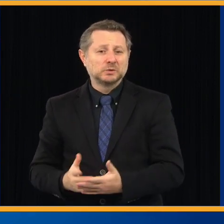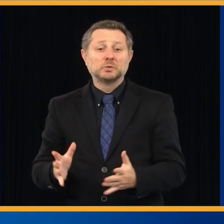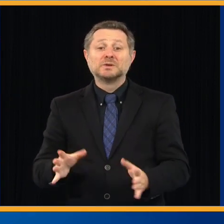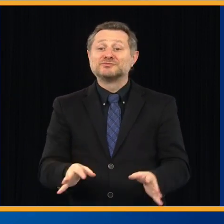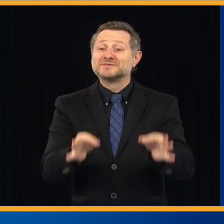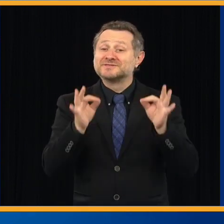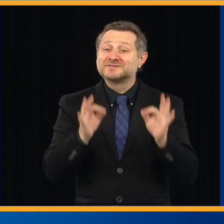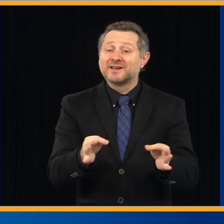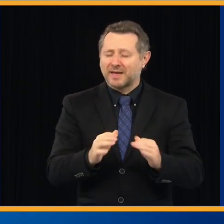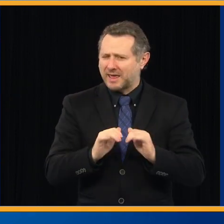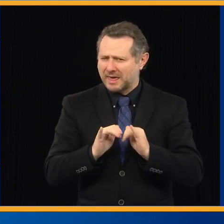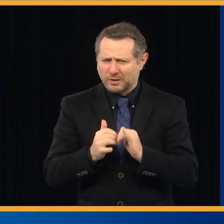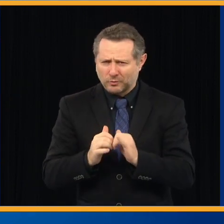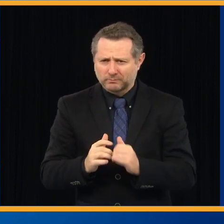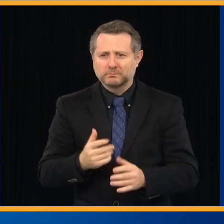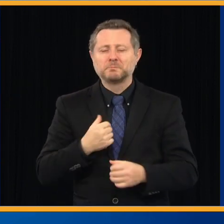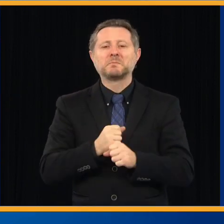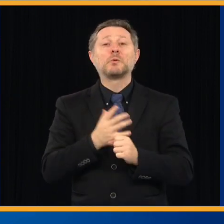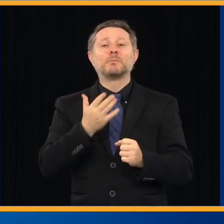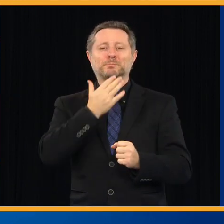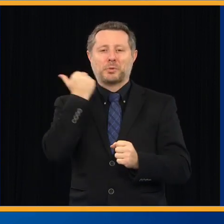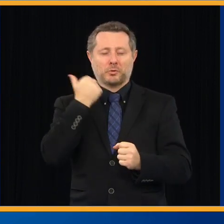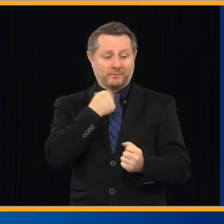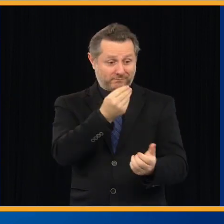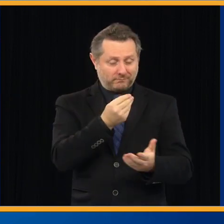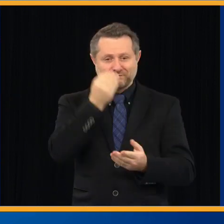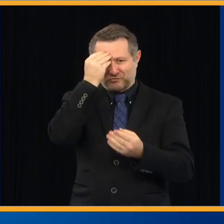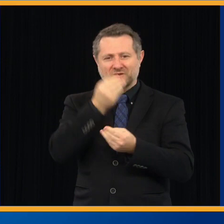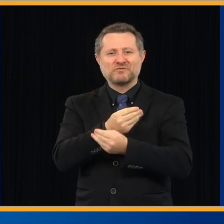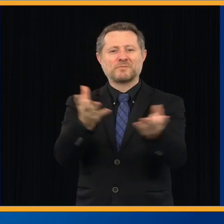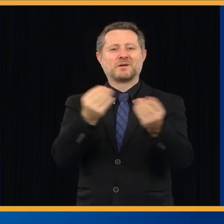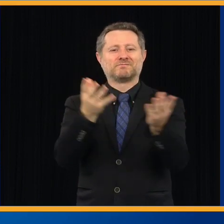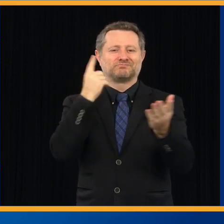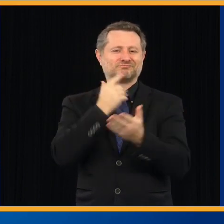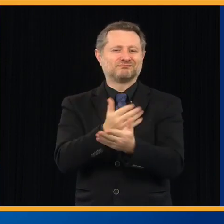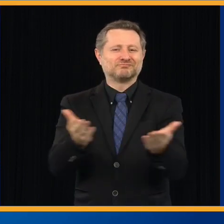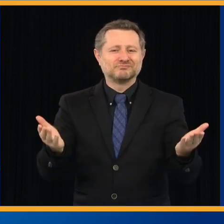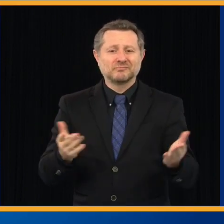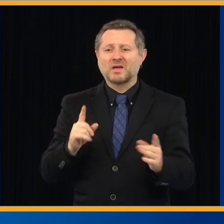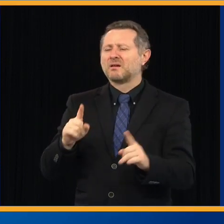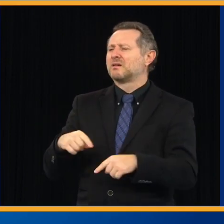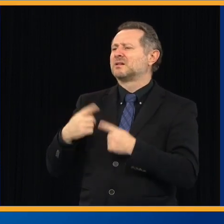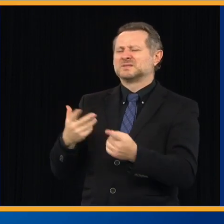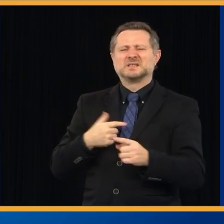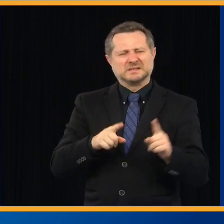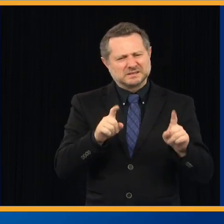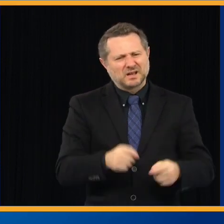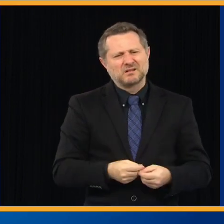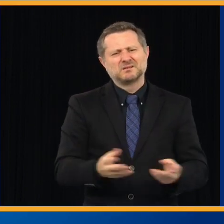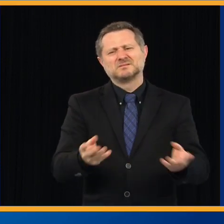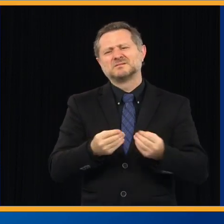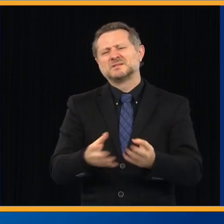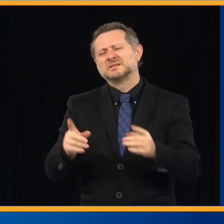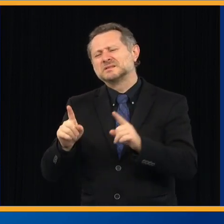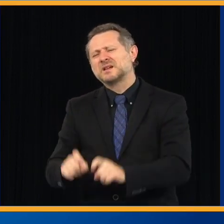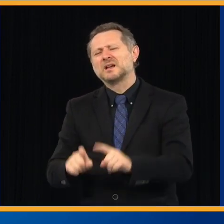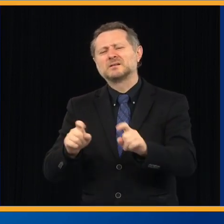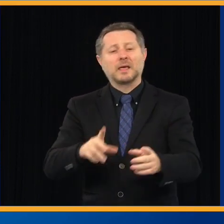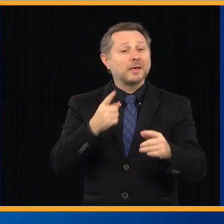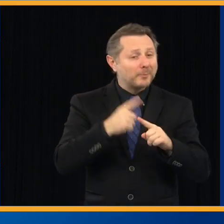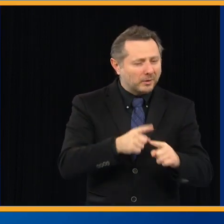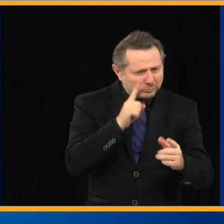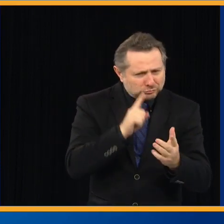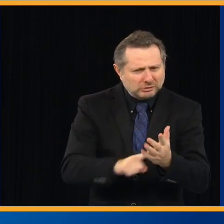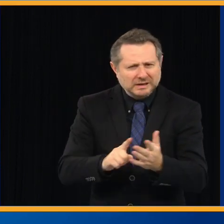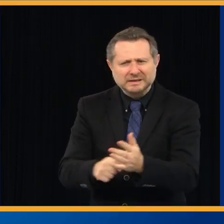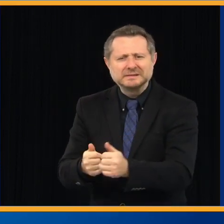information that we have. So we do a lot of testing, a lot of tracking to find out where we are. We test